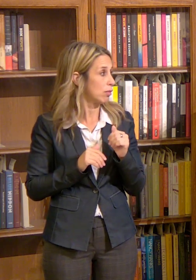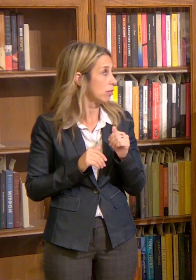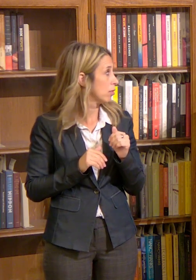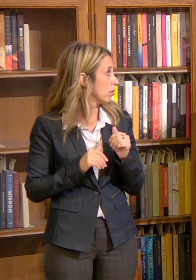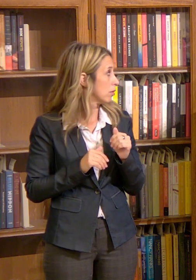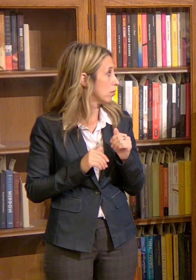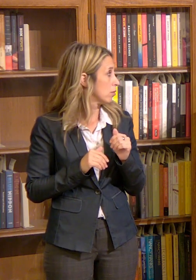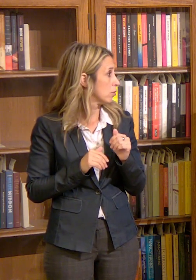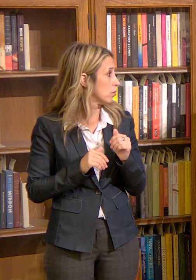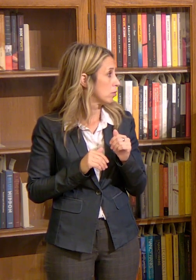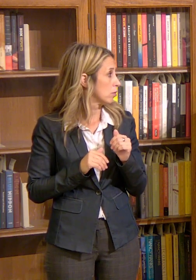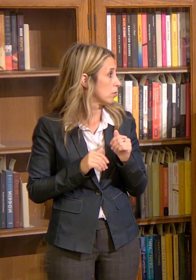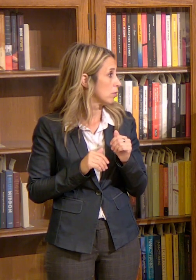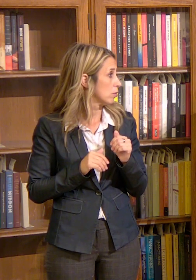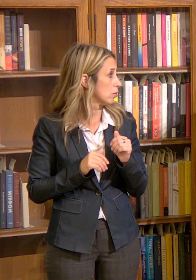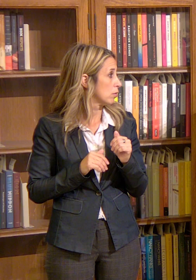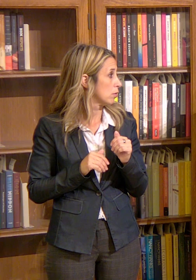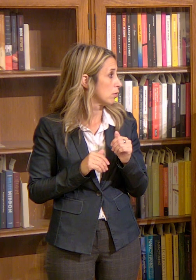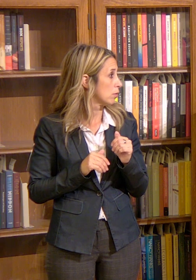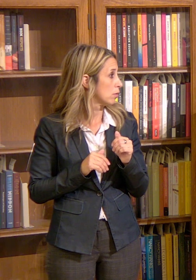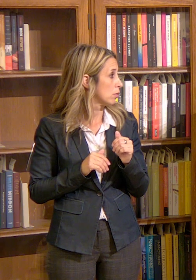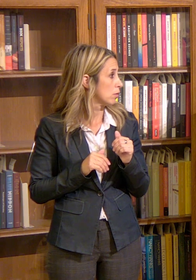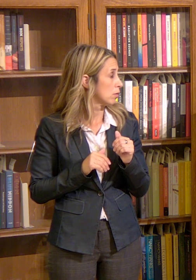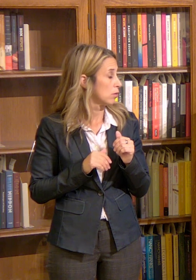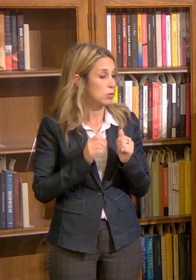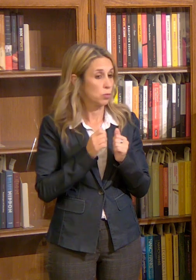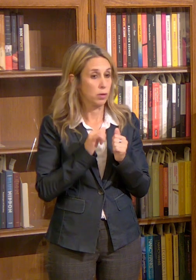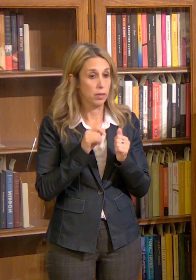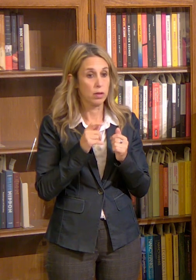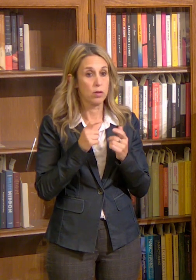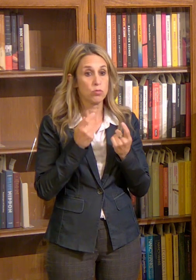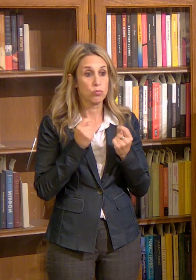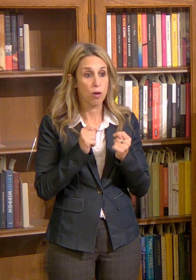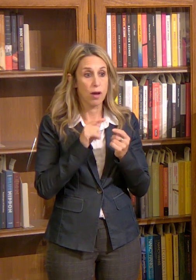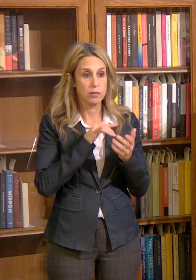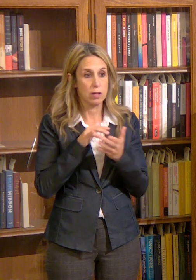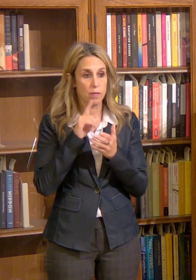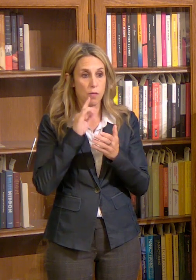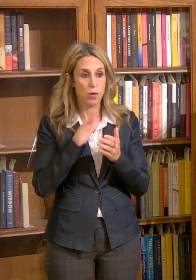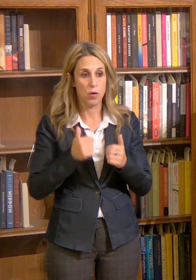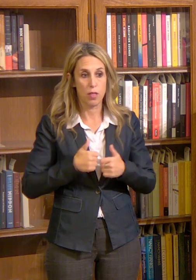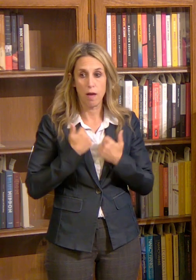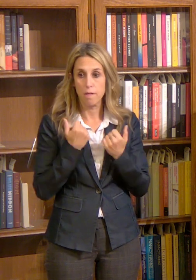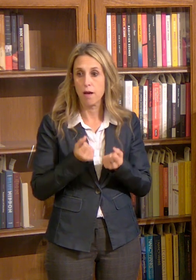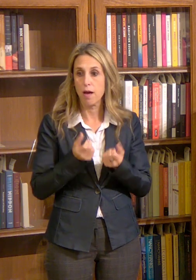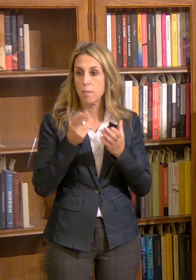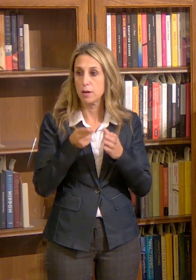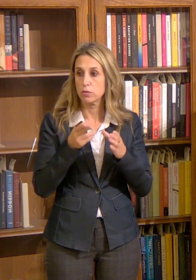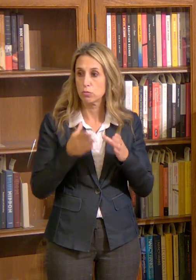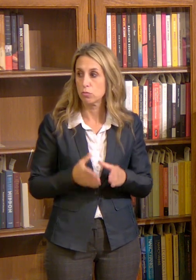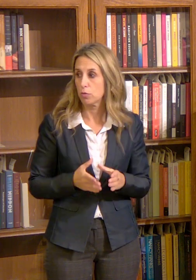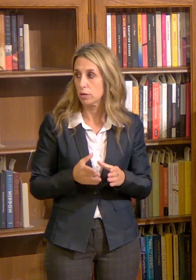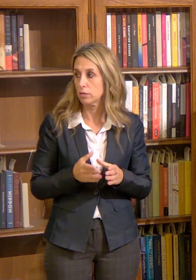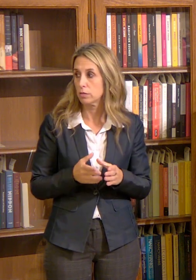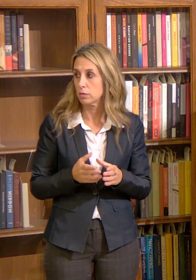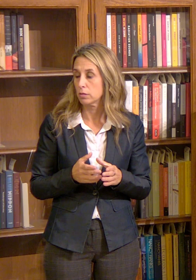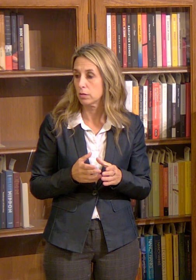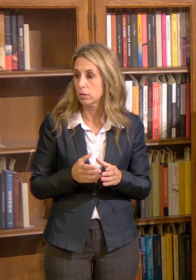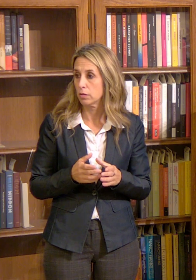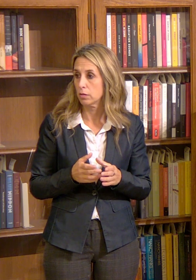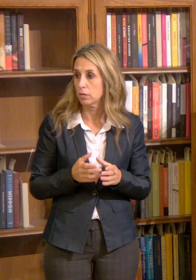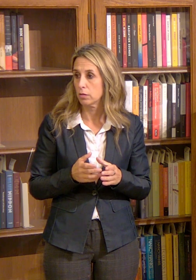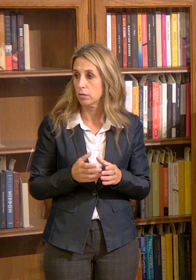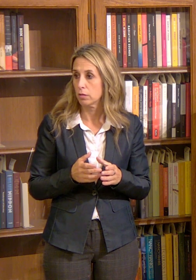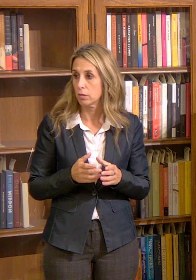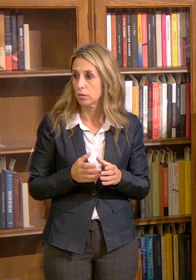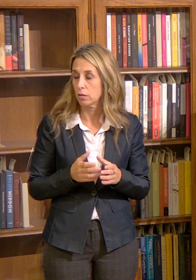read try studying it for your life how many historians